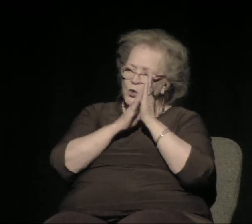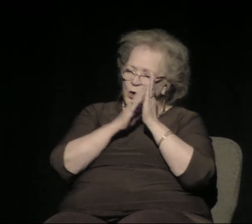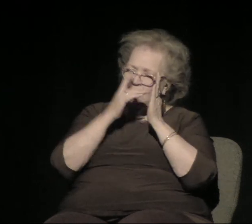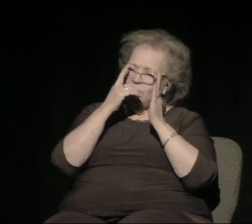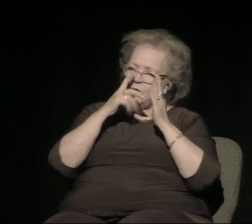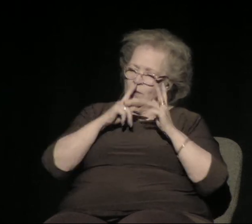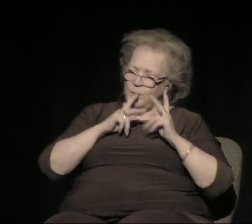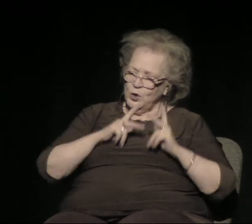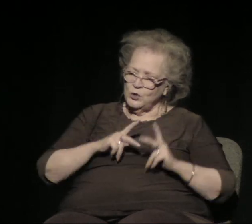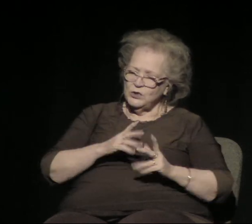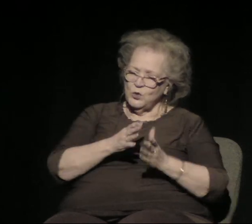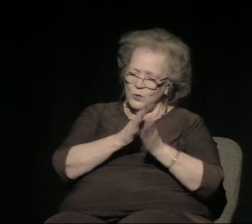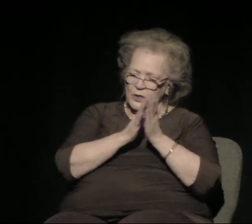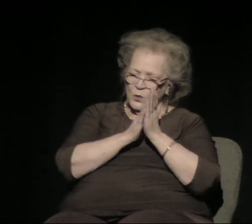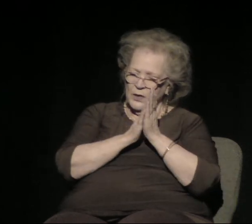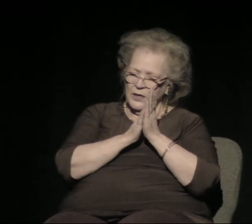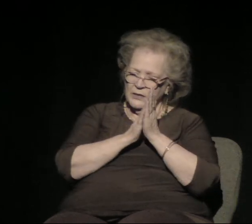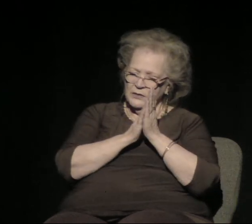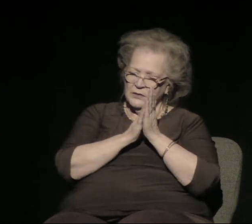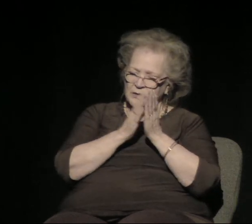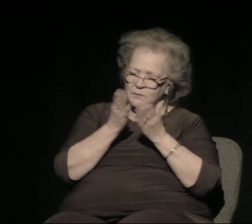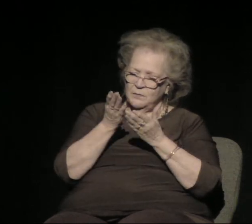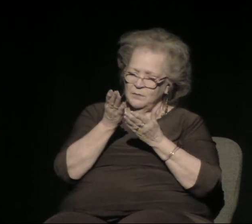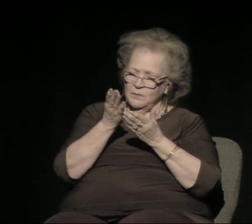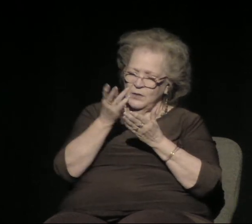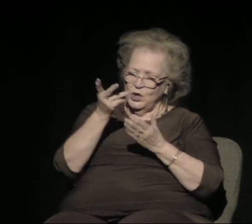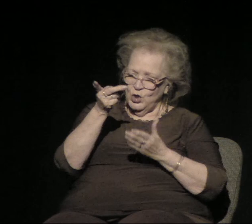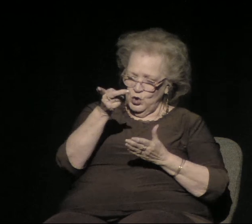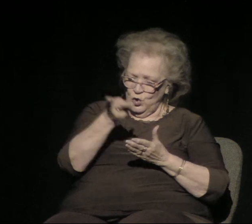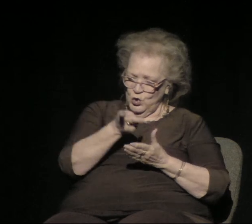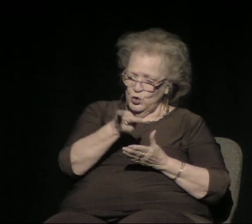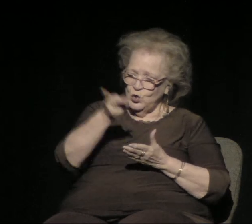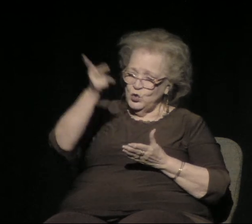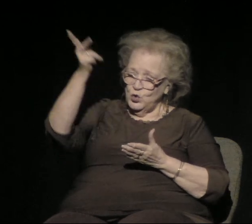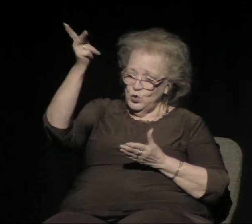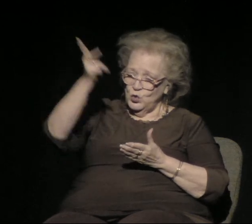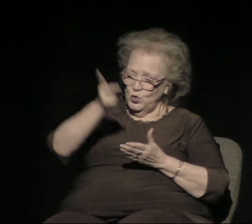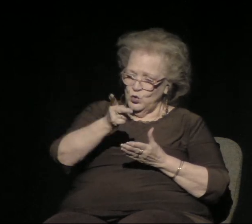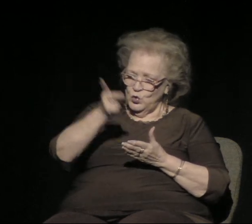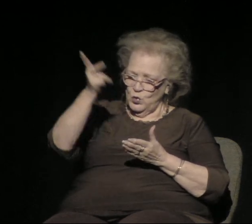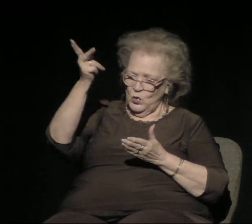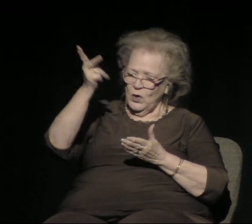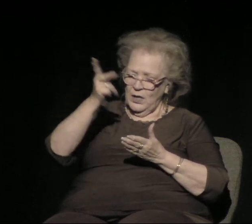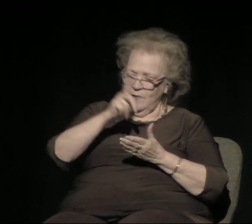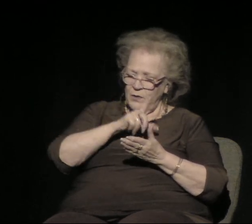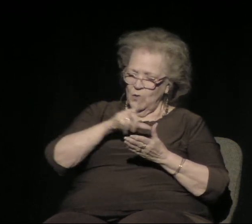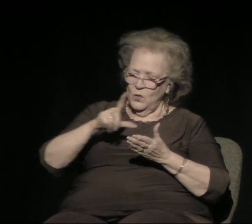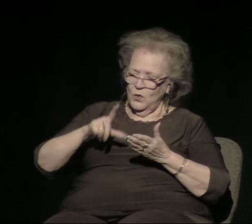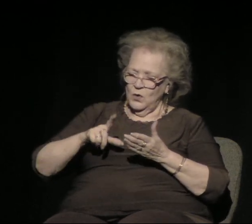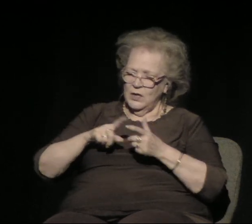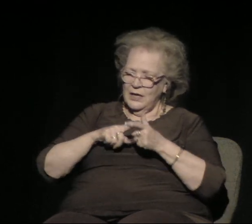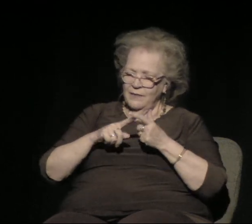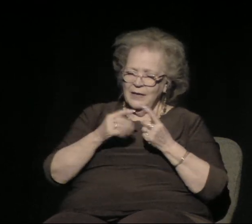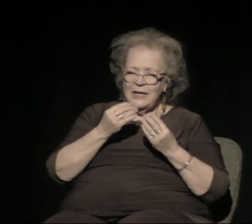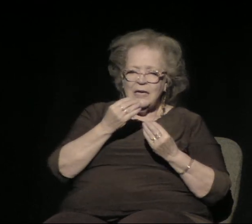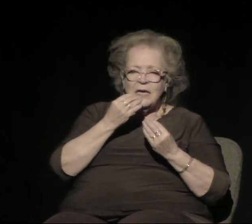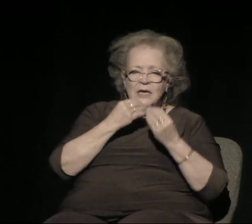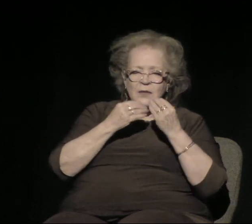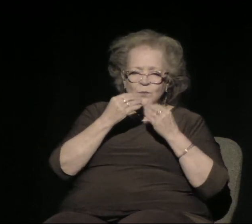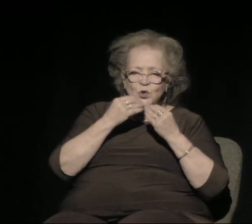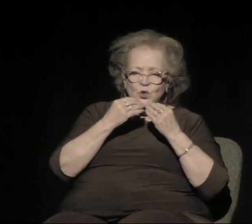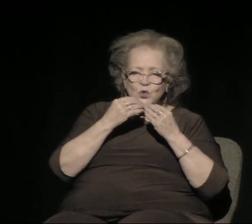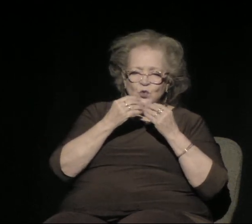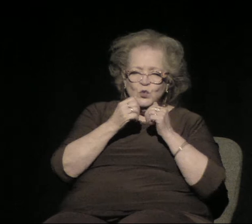personal requests just between you and the Lord. And then we're going to close our time taking communion together. So